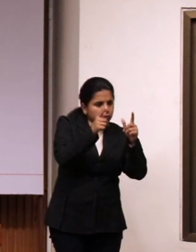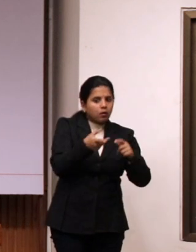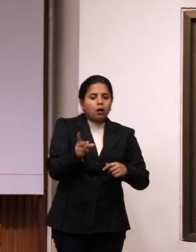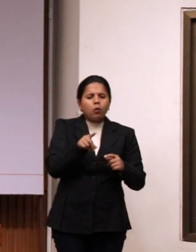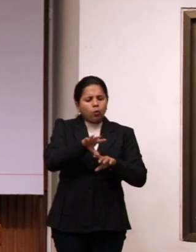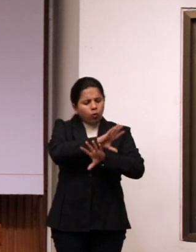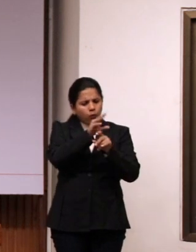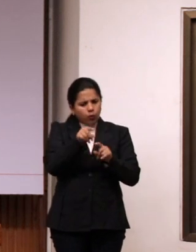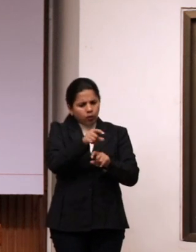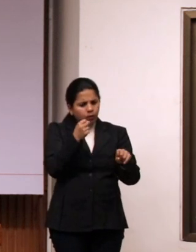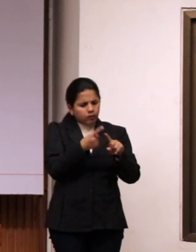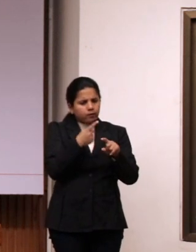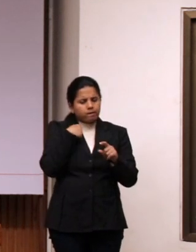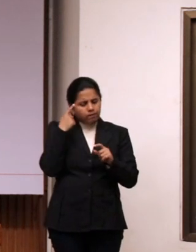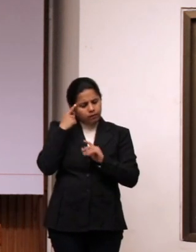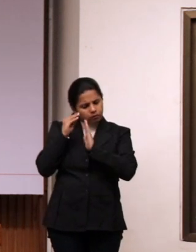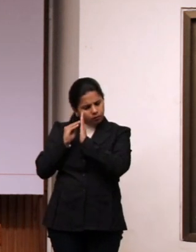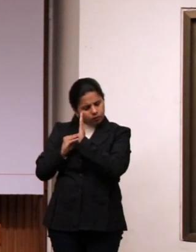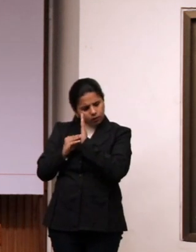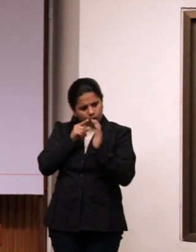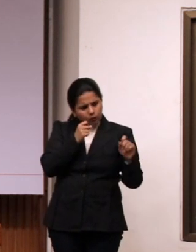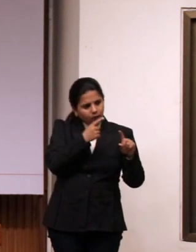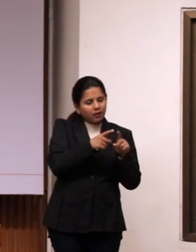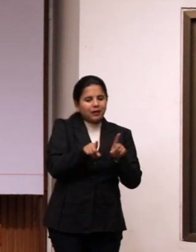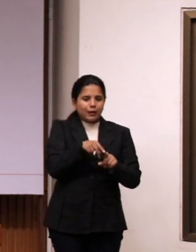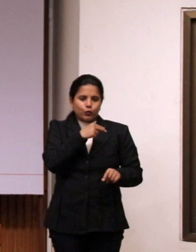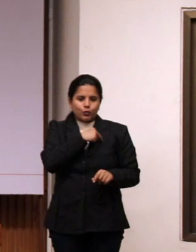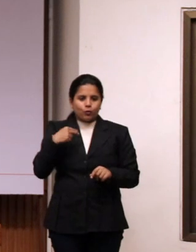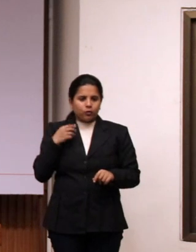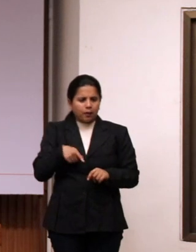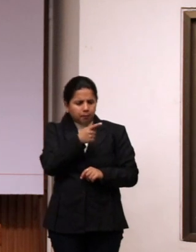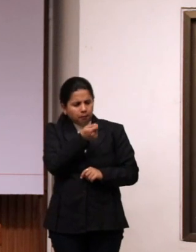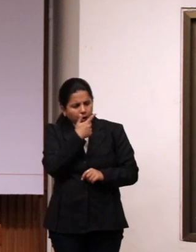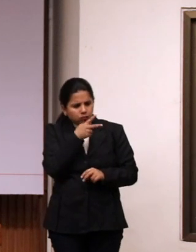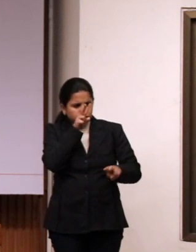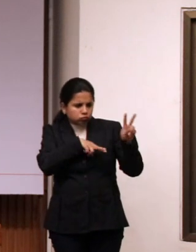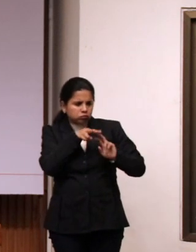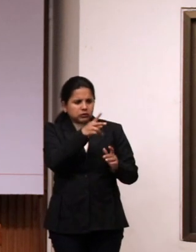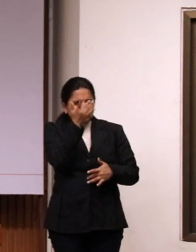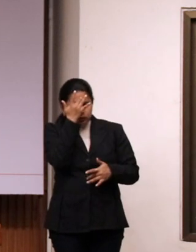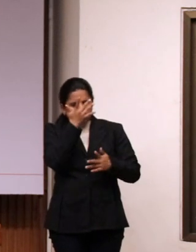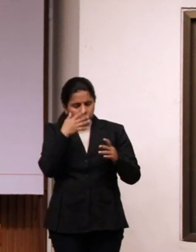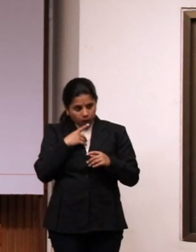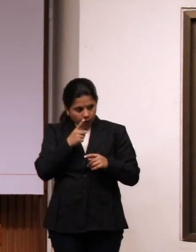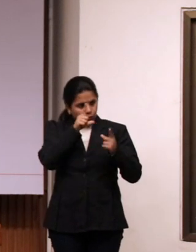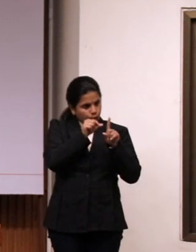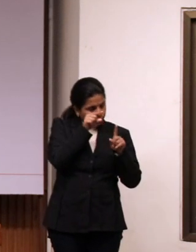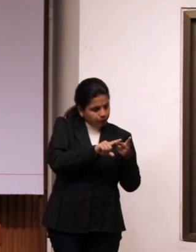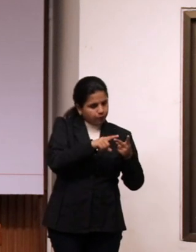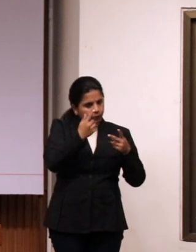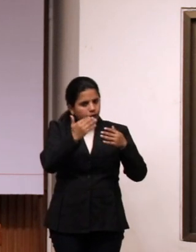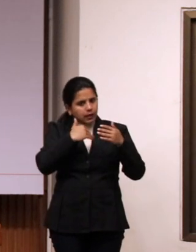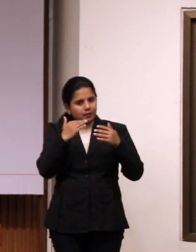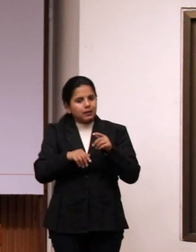start, you prepare prescription for the site. Like a doctor, you prepare a prescription that first I will do this, and then I will do